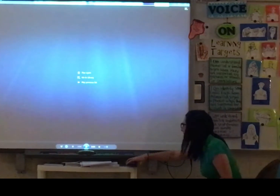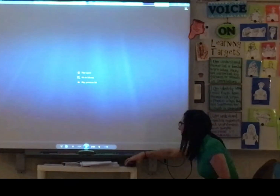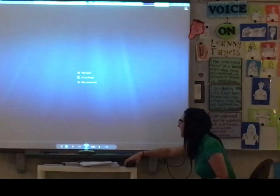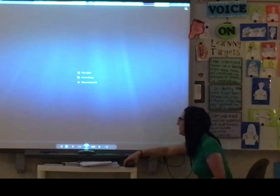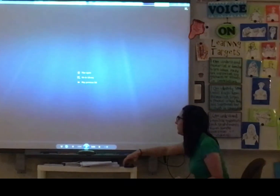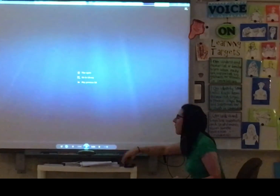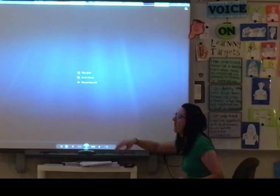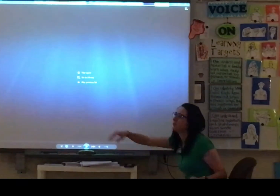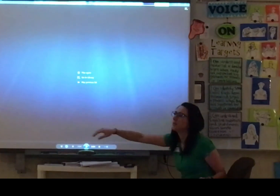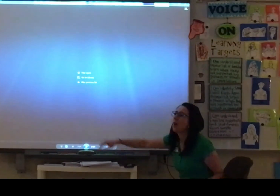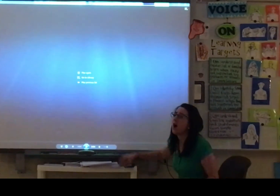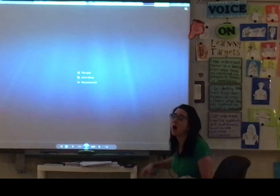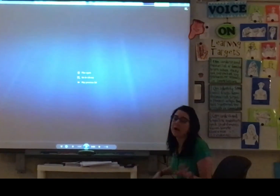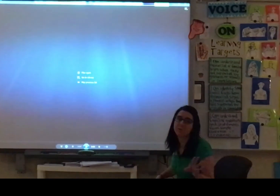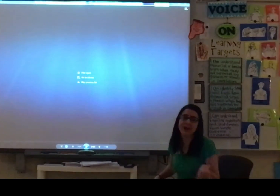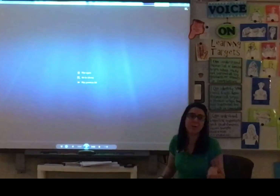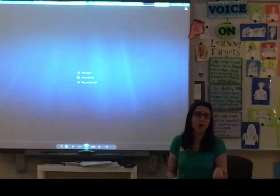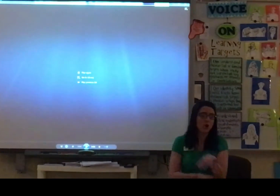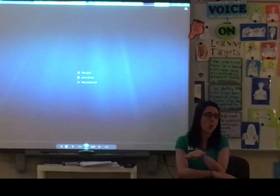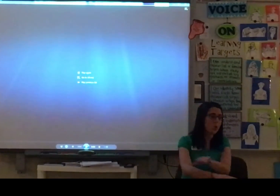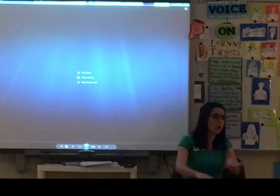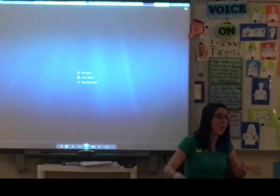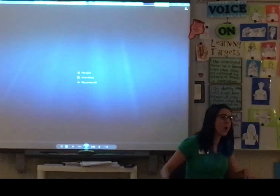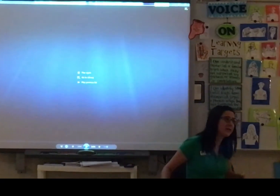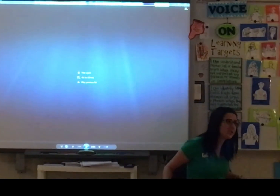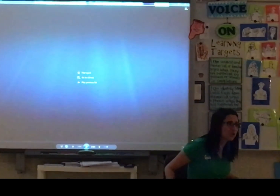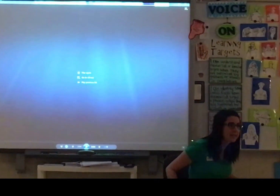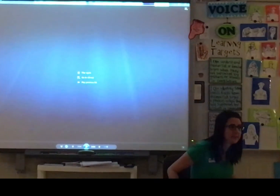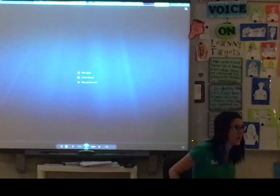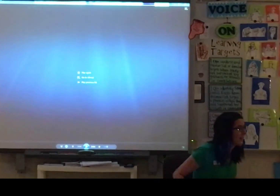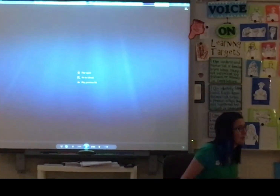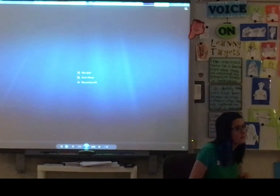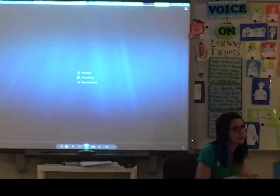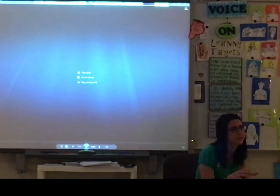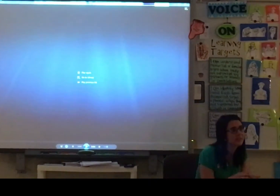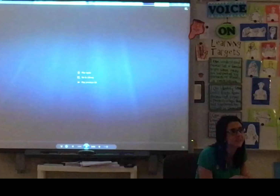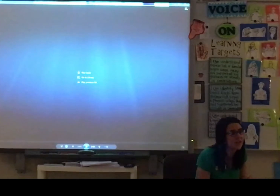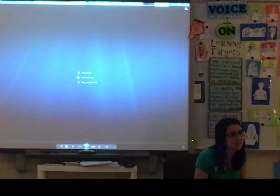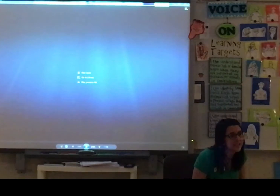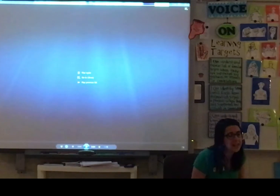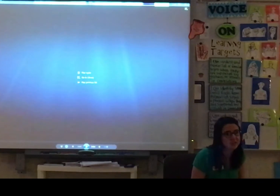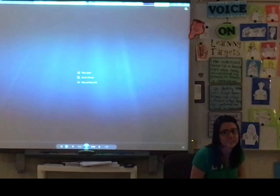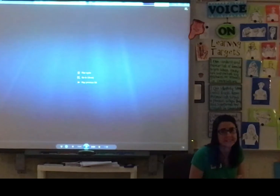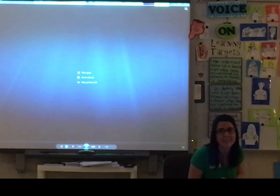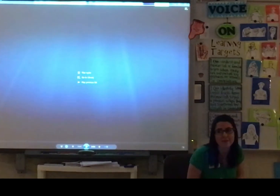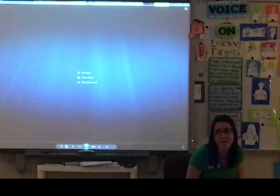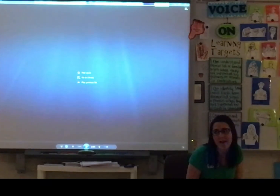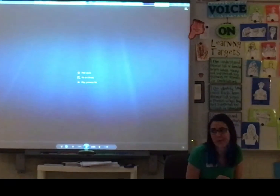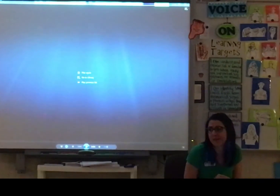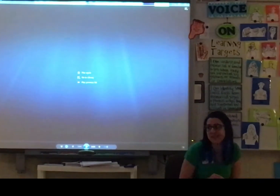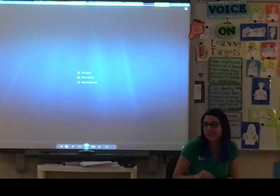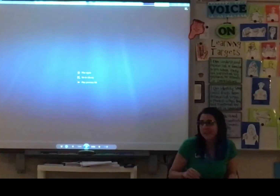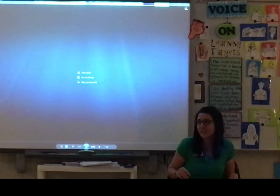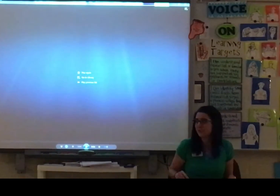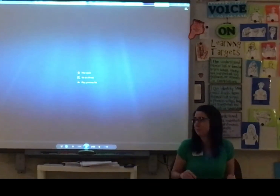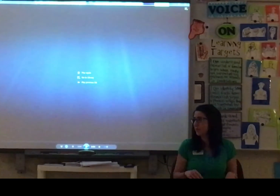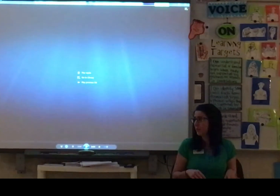right, let's do it. All right, remember, we're chorally translating. I mean, we're doing it all together at the same time, and everything else is put